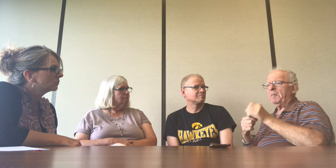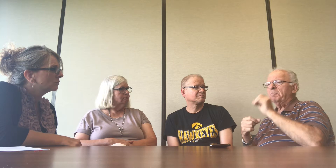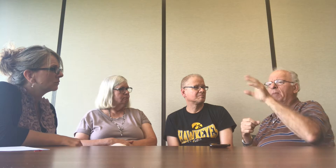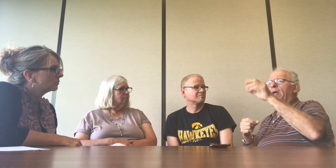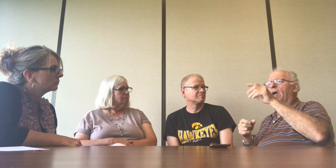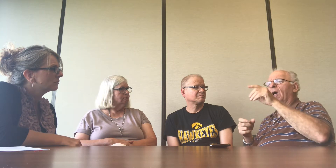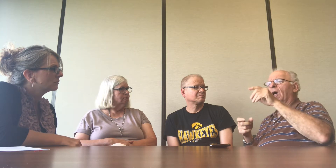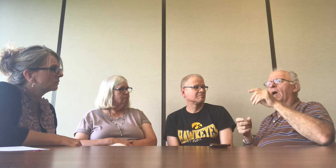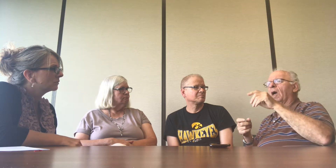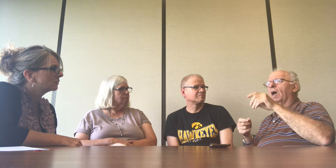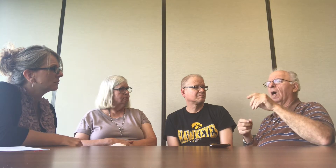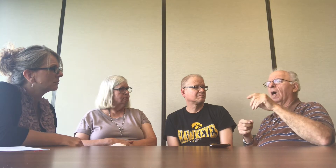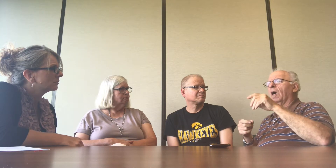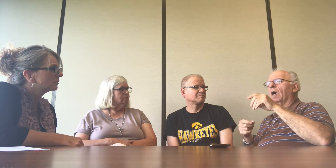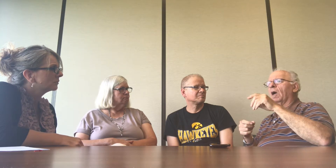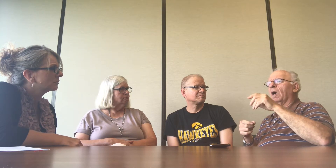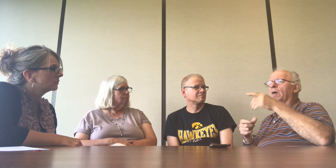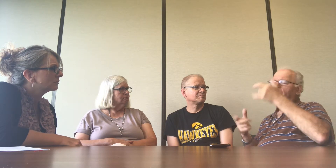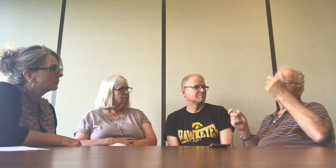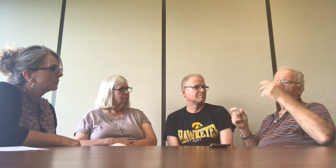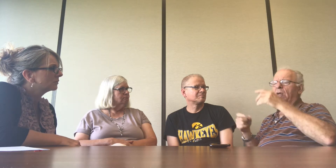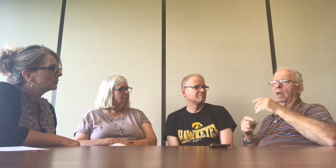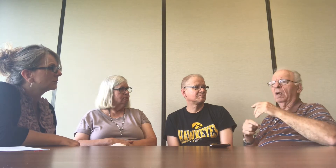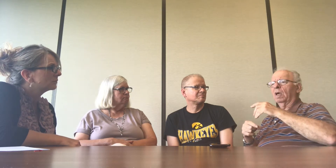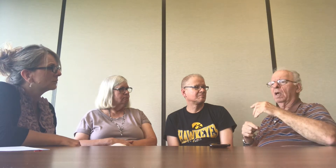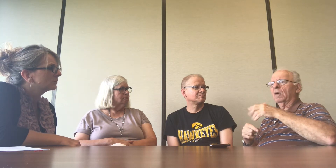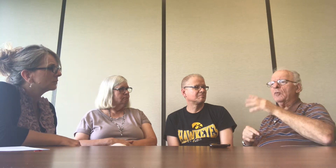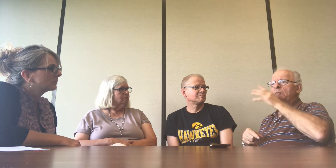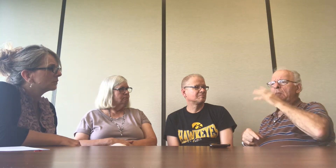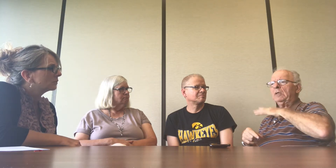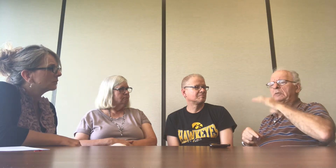arrest a person, do they, like a